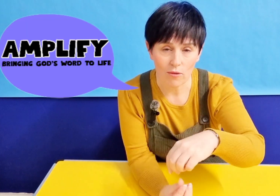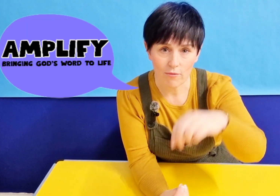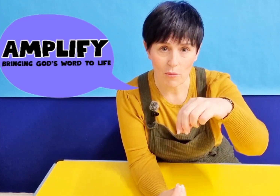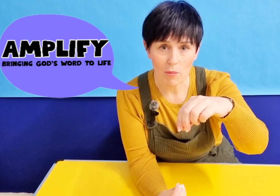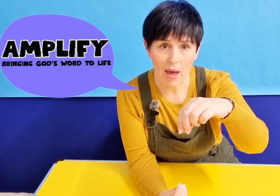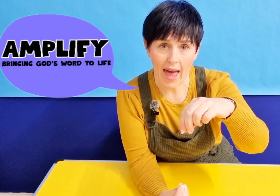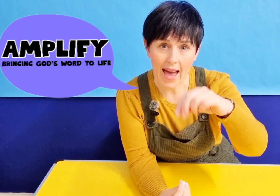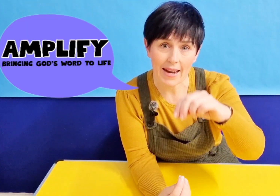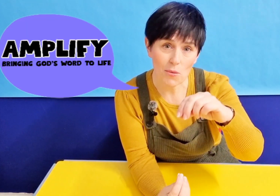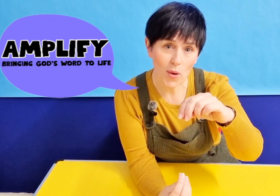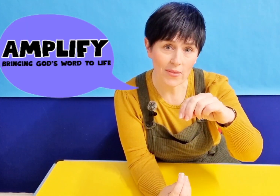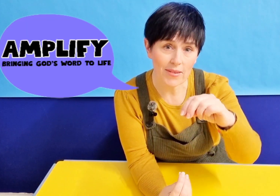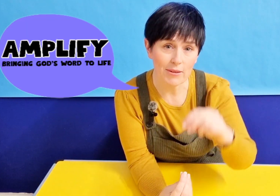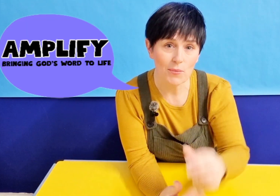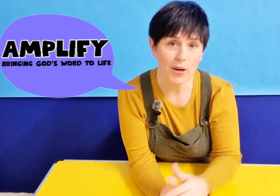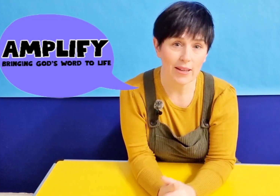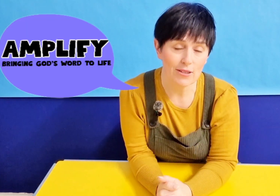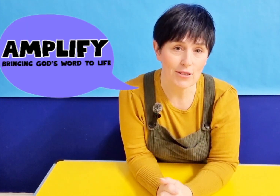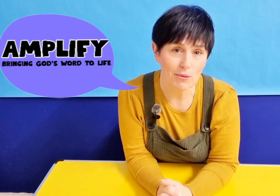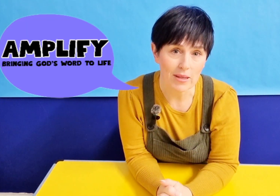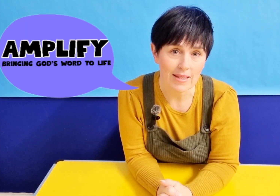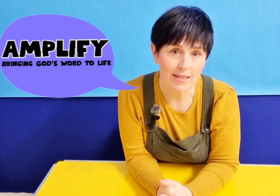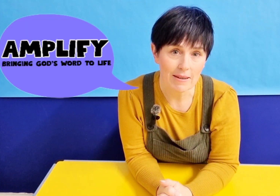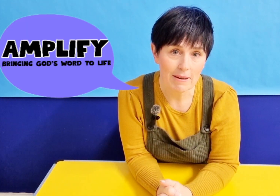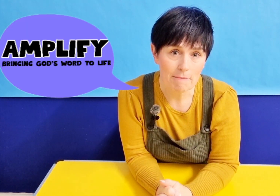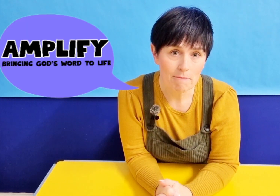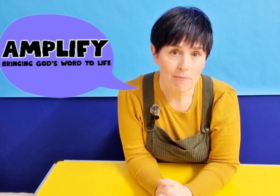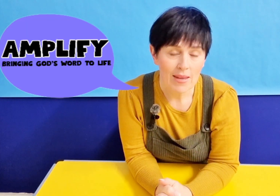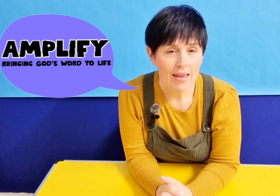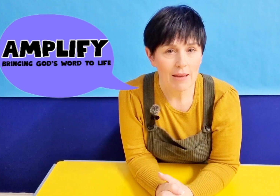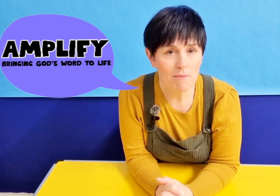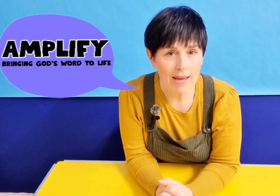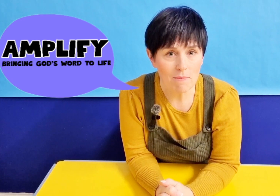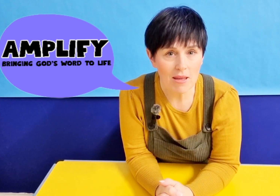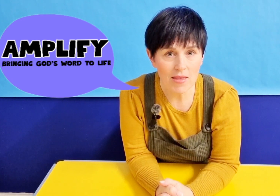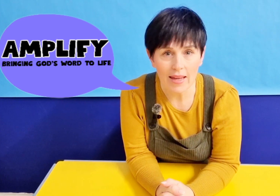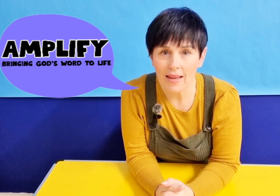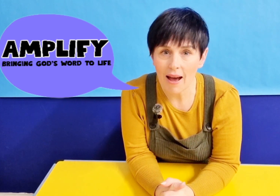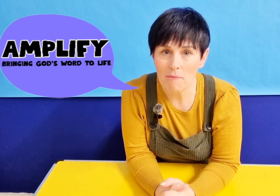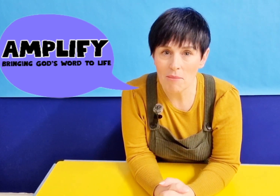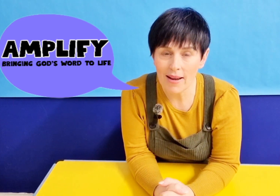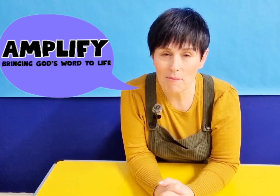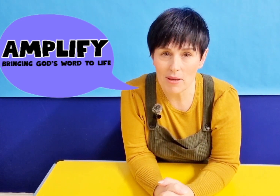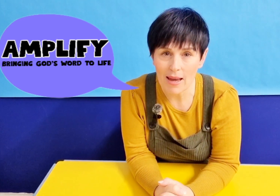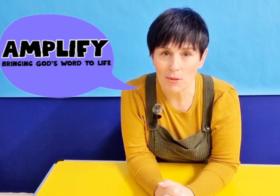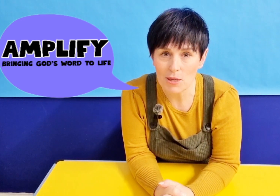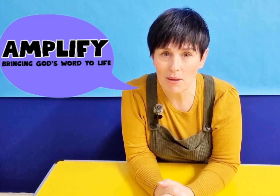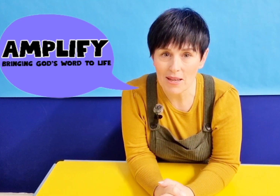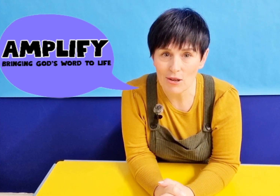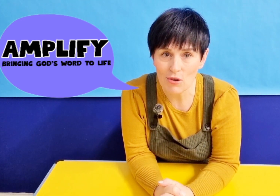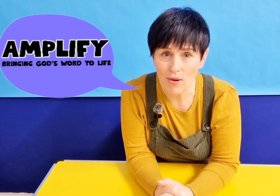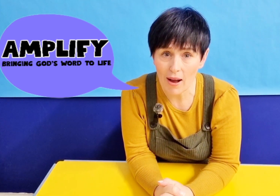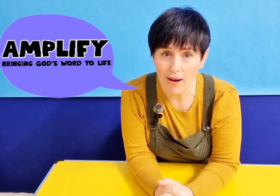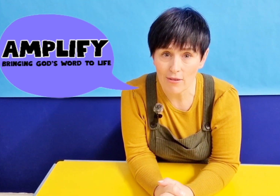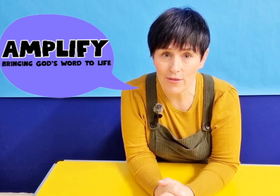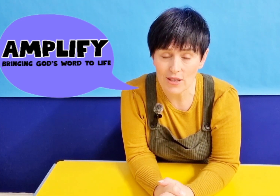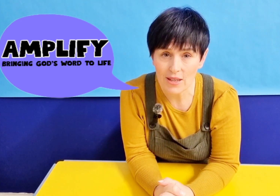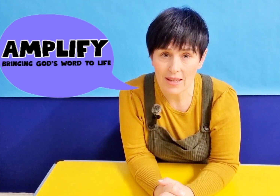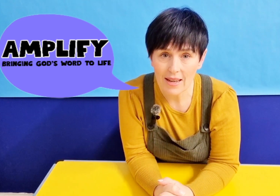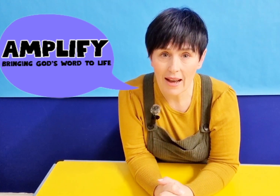from the pear, and I wondered what I could do with it. It made me think I might be able to make a craft out